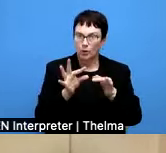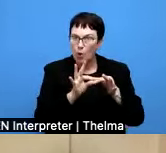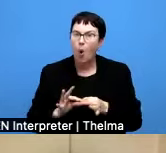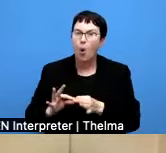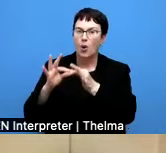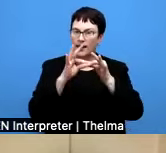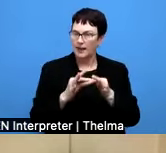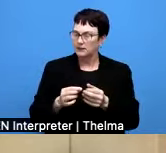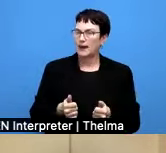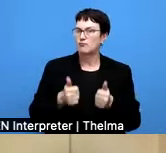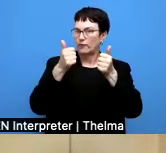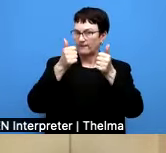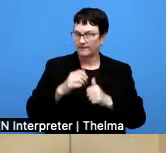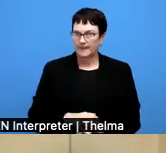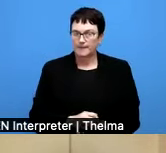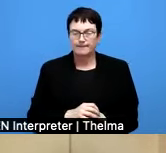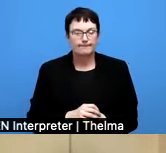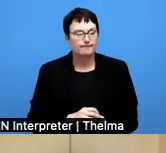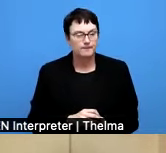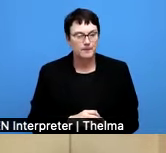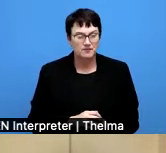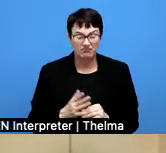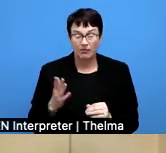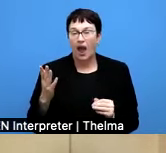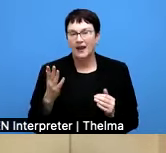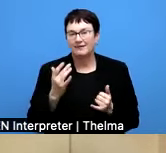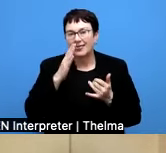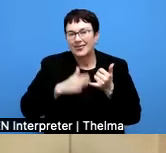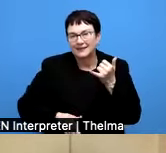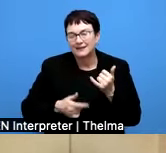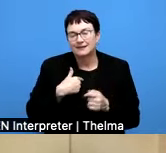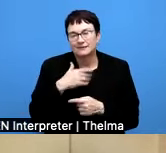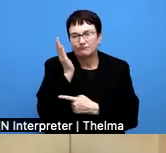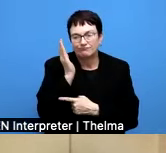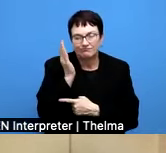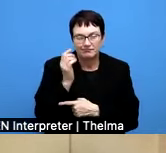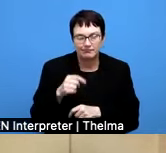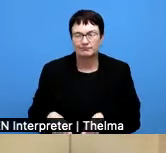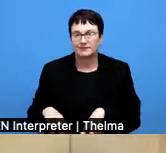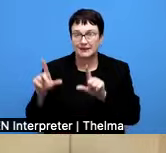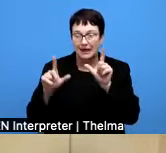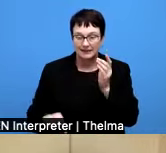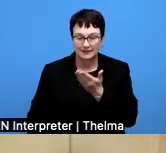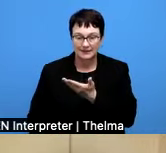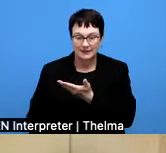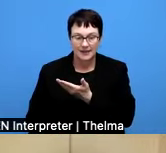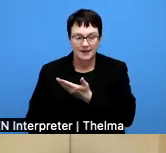change that we're looking at. So look, the last slide I want to leave you with are just the 3 real basic